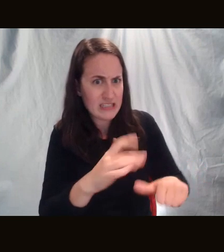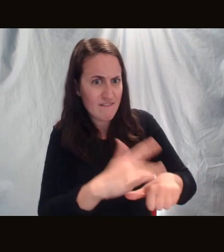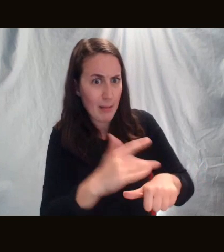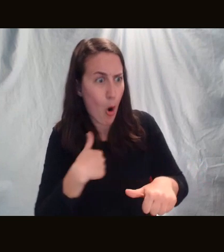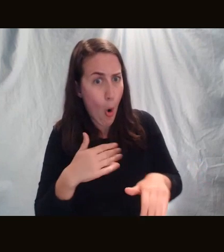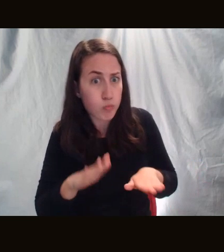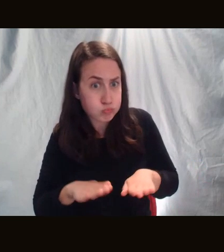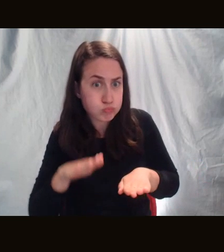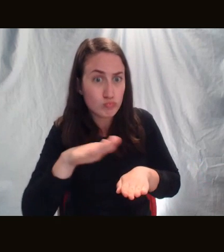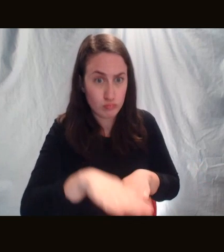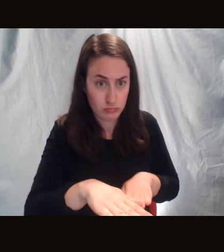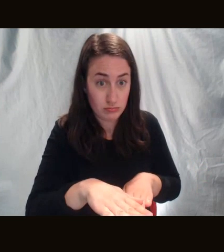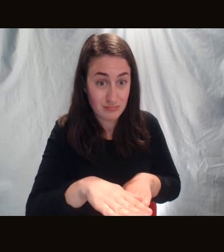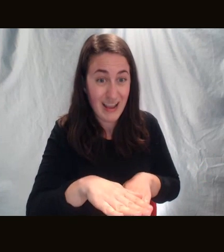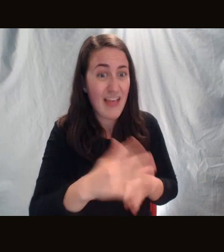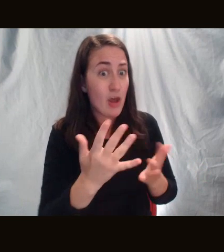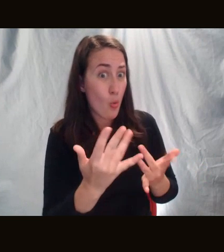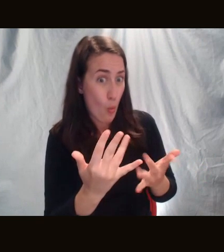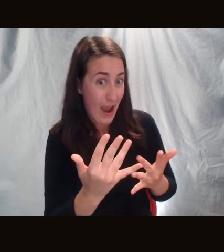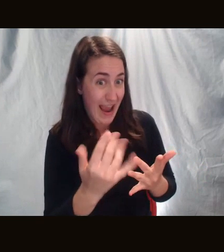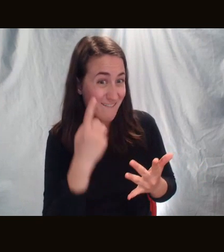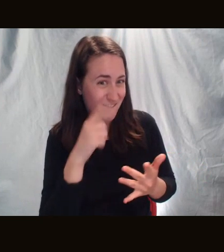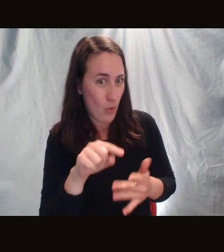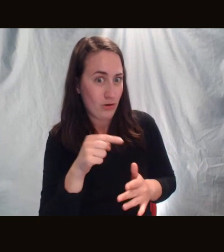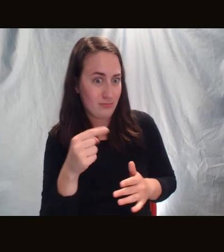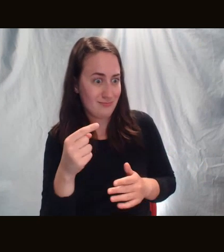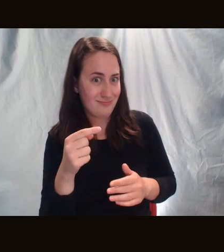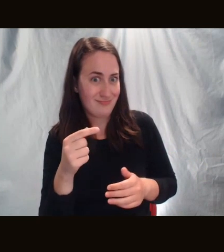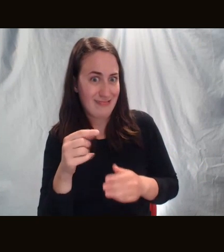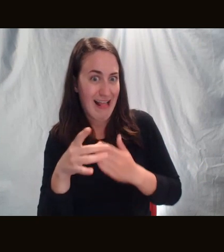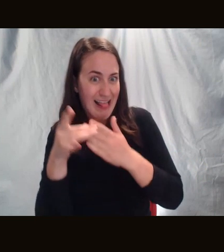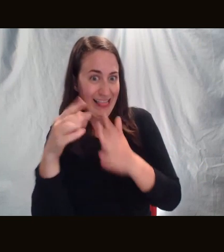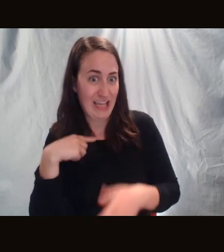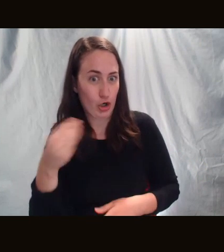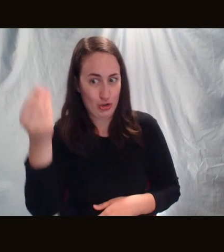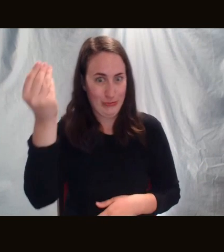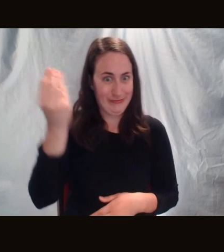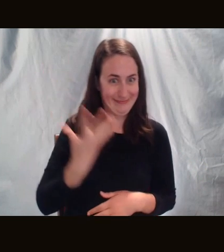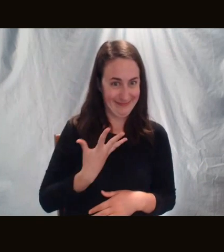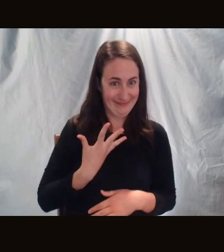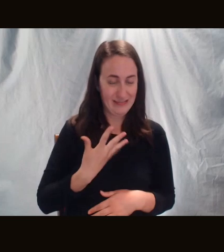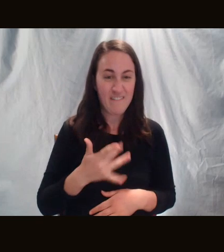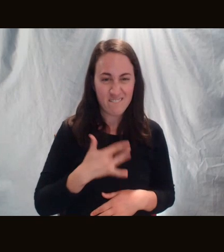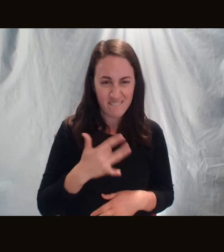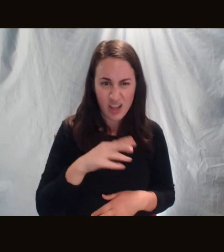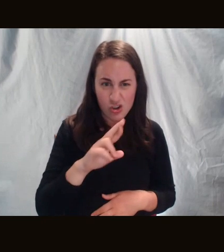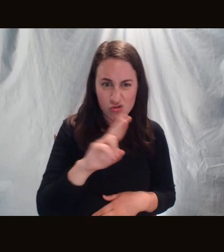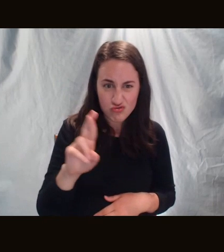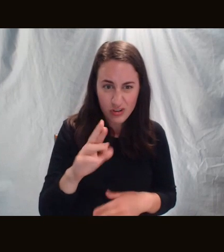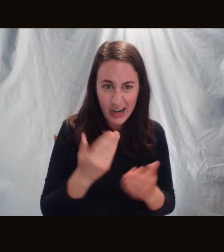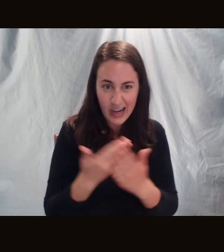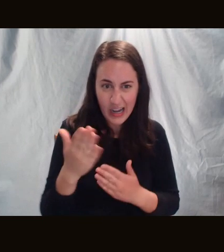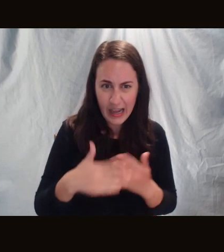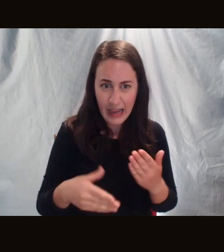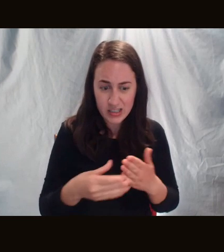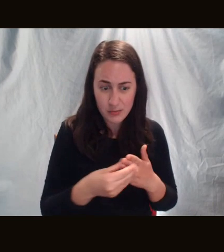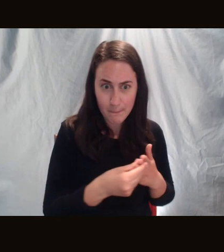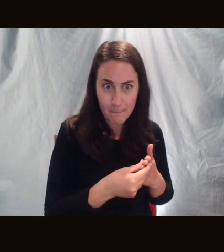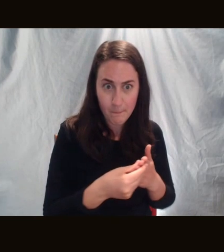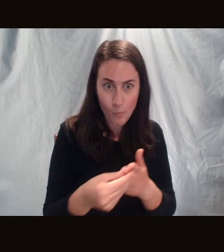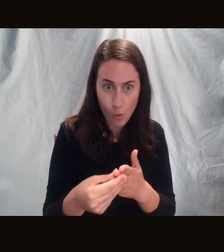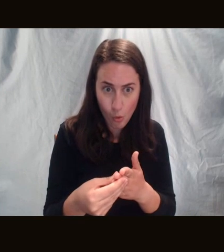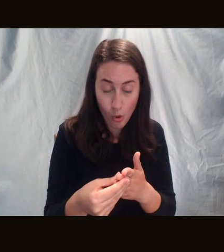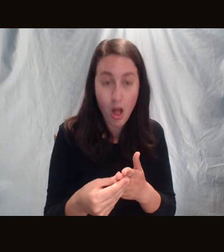space, you wait for the signal. You're waiting for the signal from the lead's right hand to the follower's left. Follower